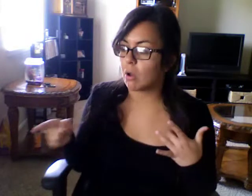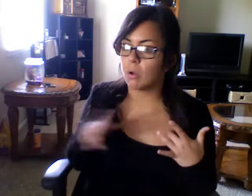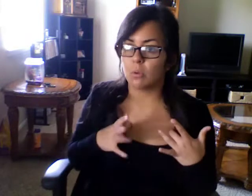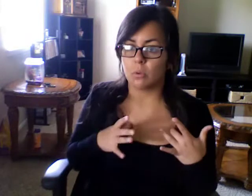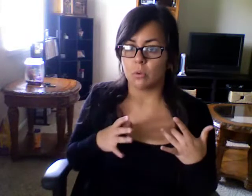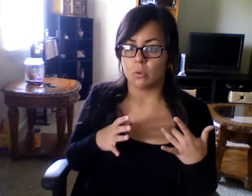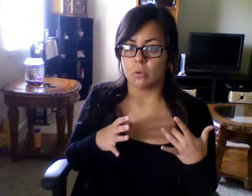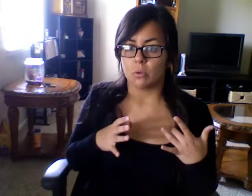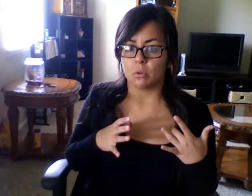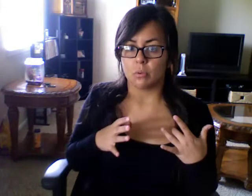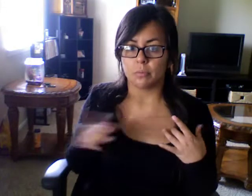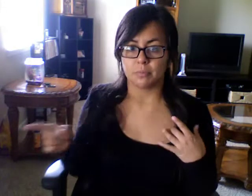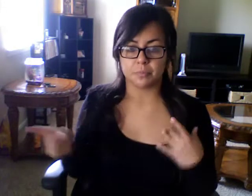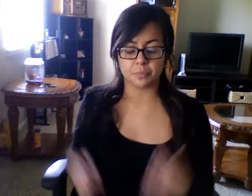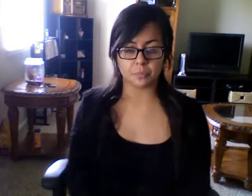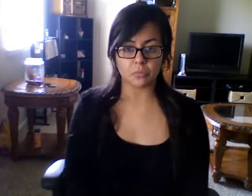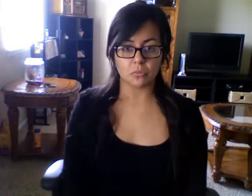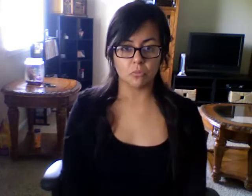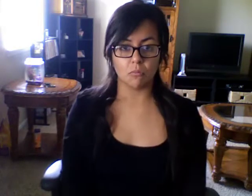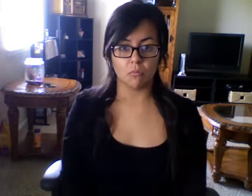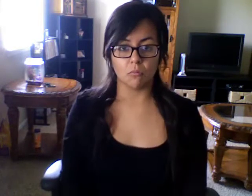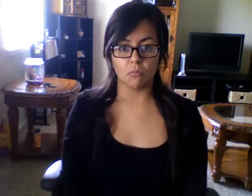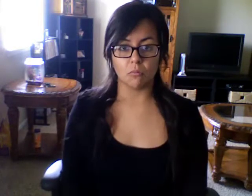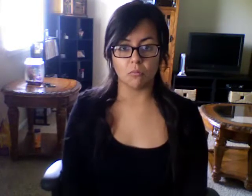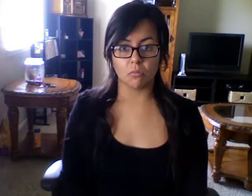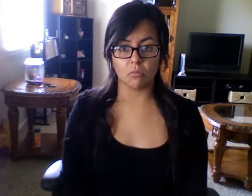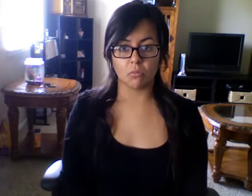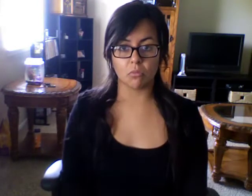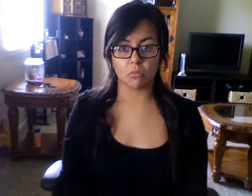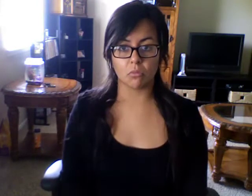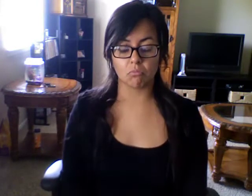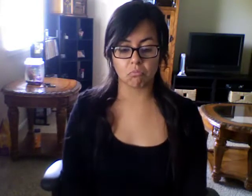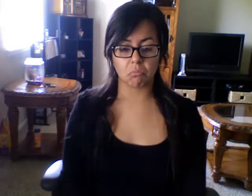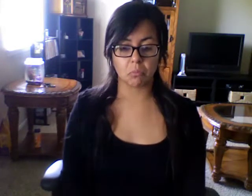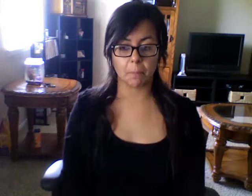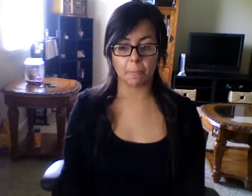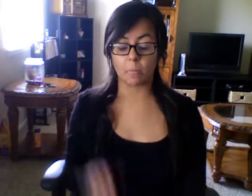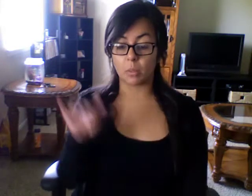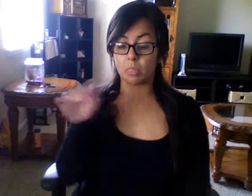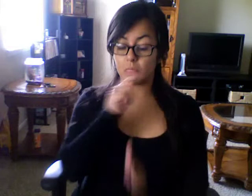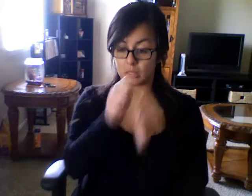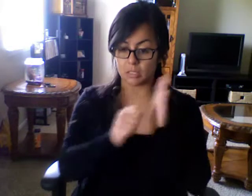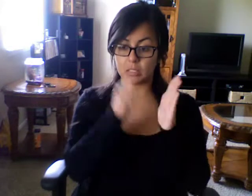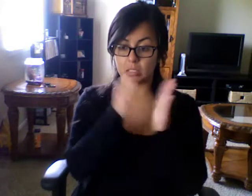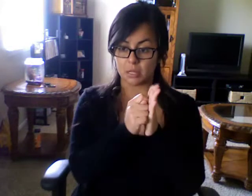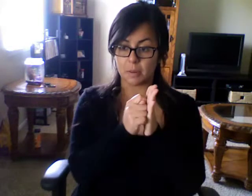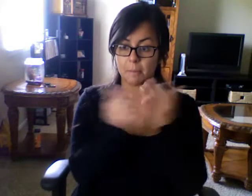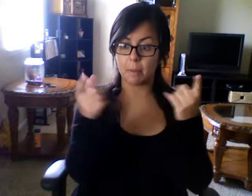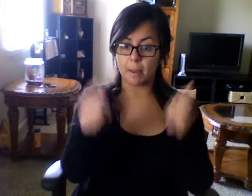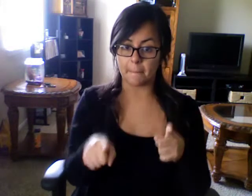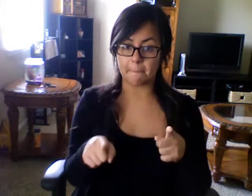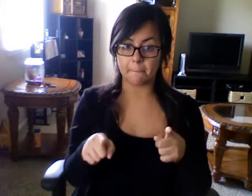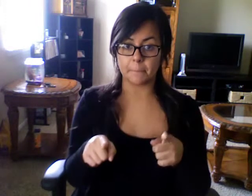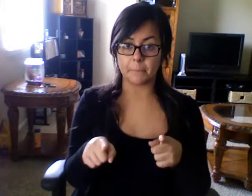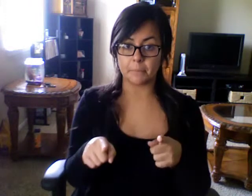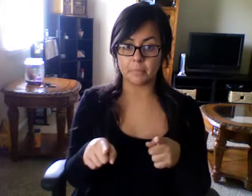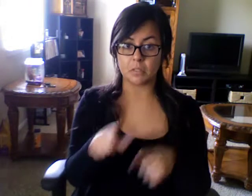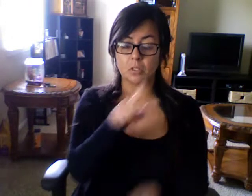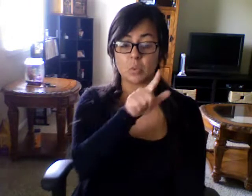cancer. And so at the time that we were doing this research, I was caring for a 29-year-old firefighter from Connecticut who was very